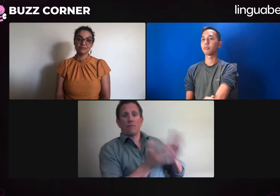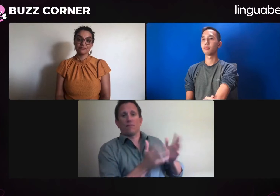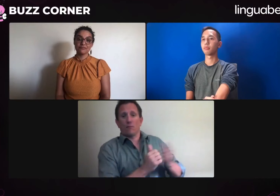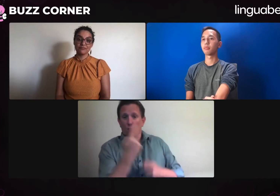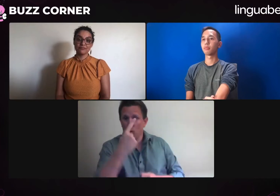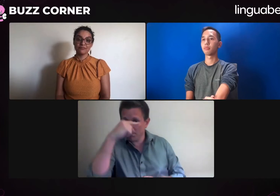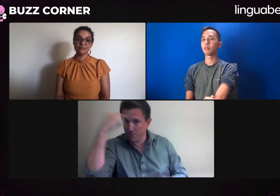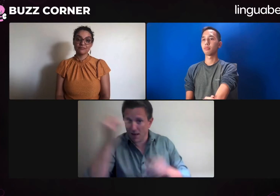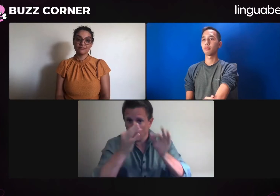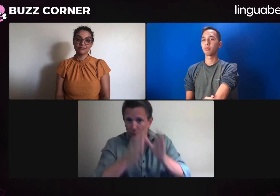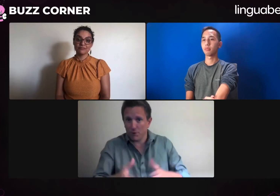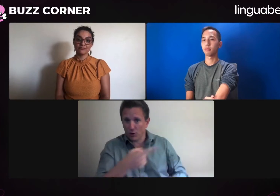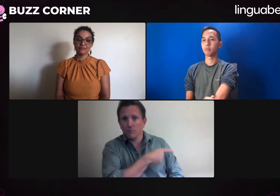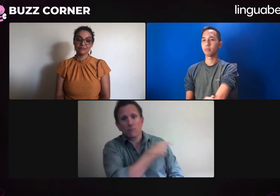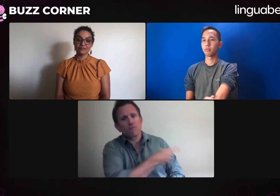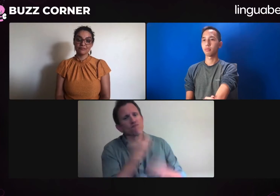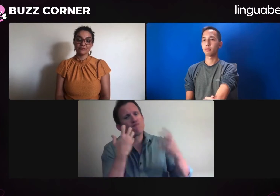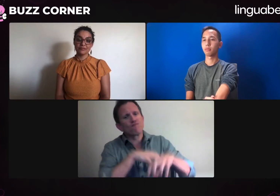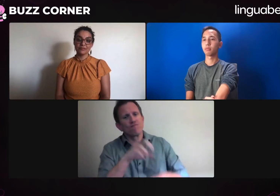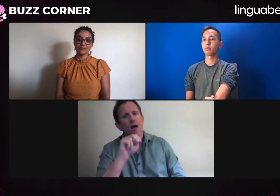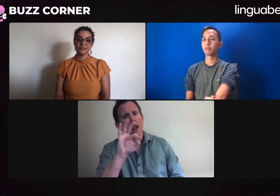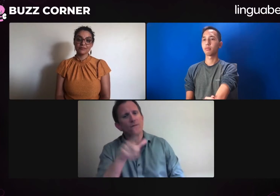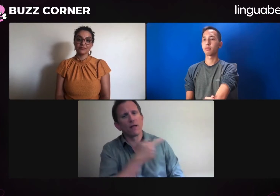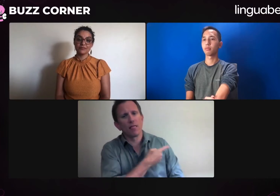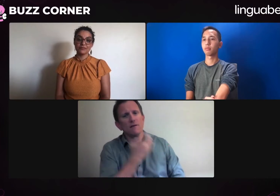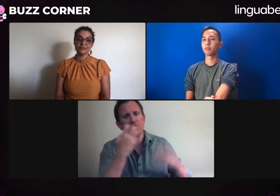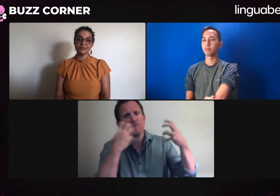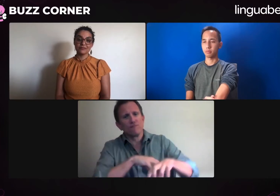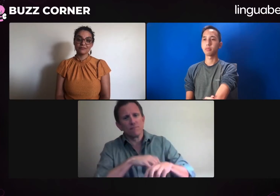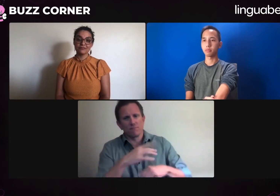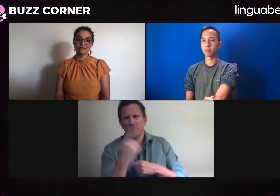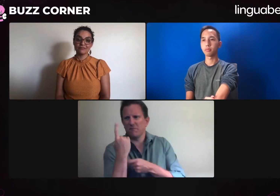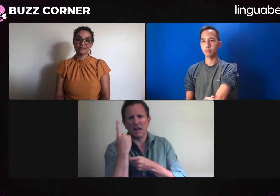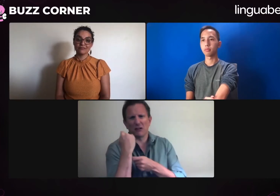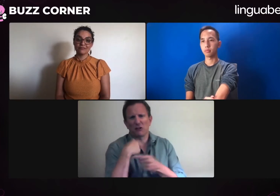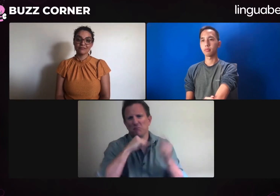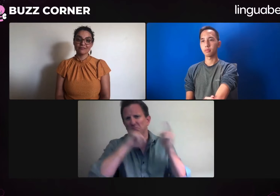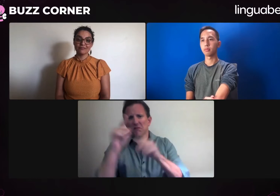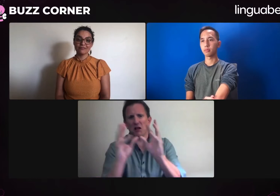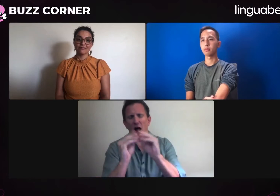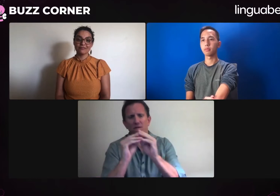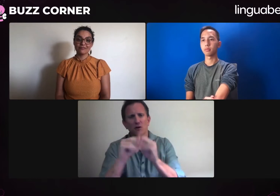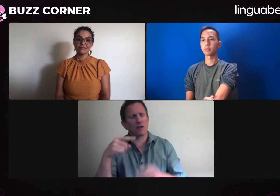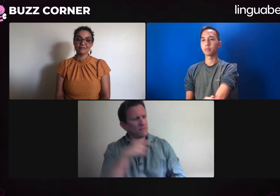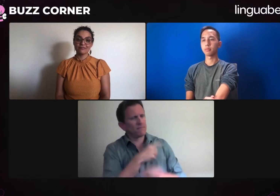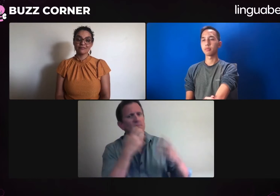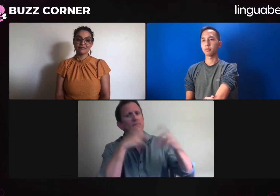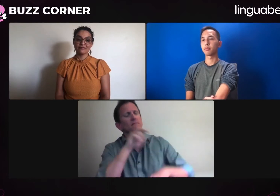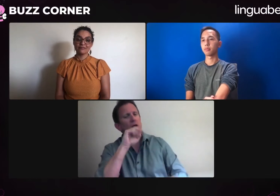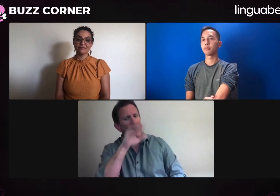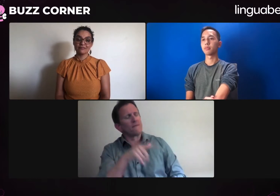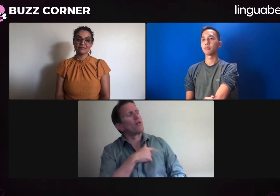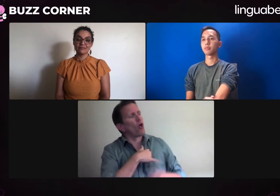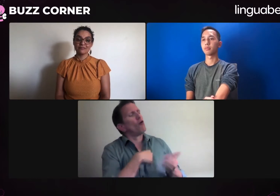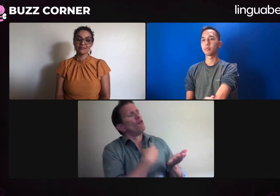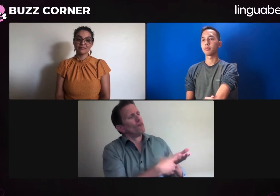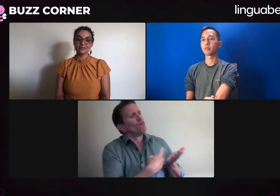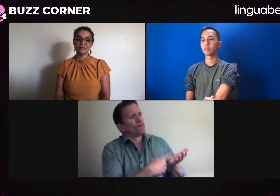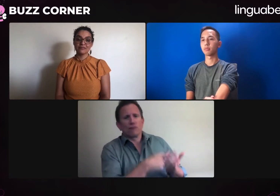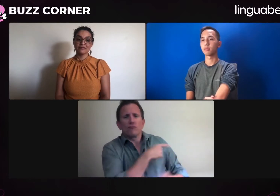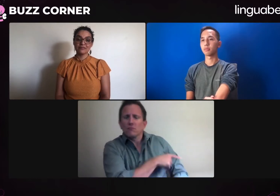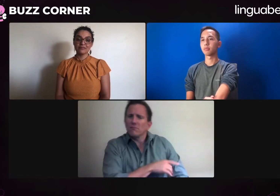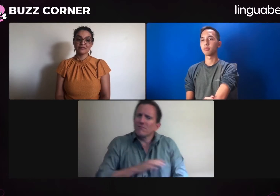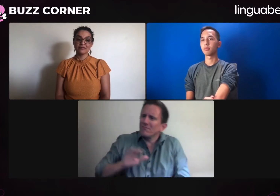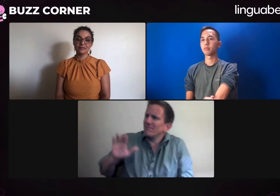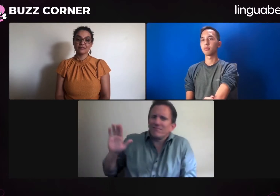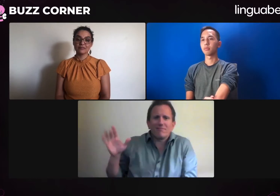at all. And that's a decision that I have made. And so I know a Black interpreter who loves to go to the NFL.